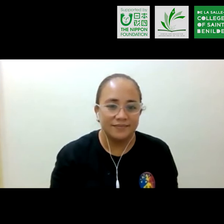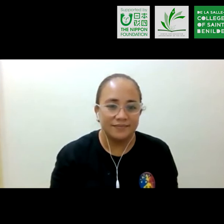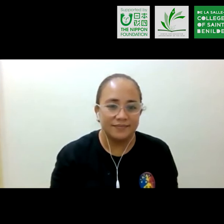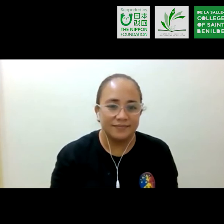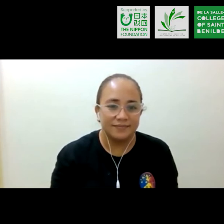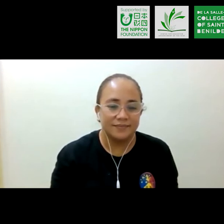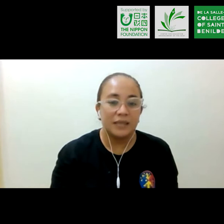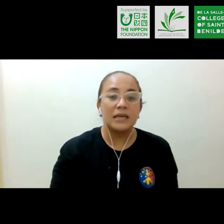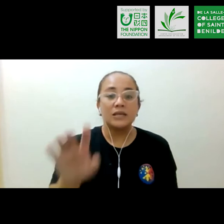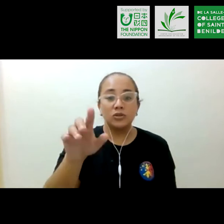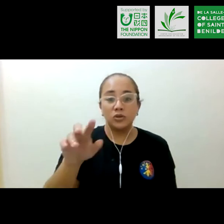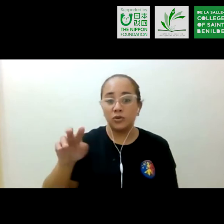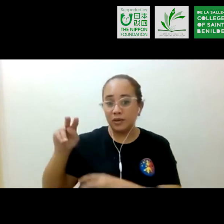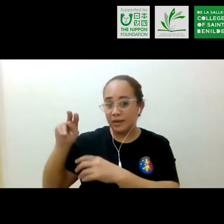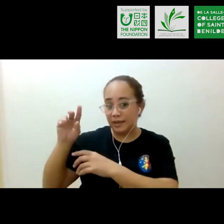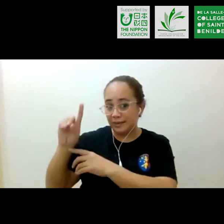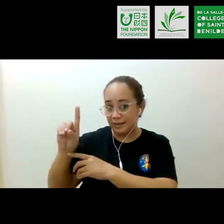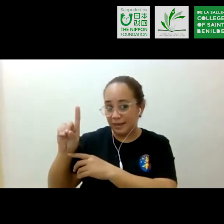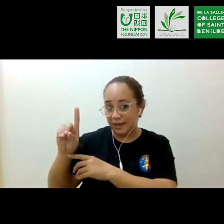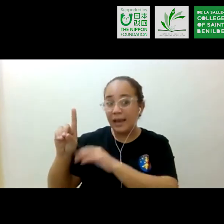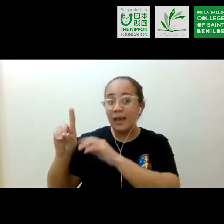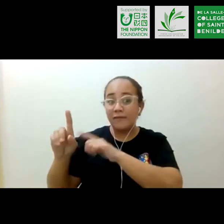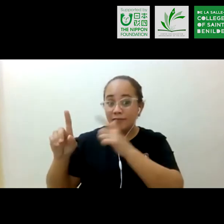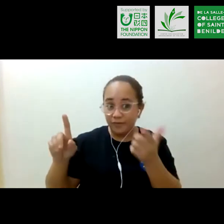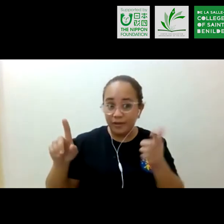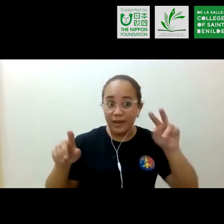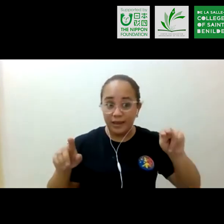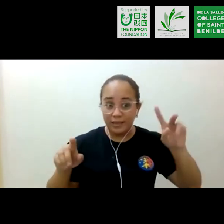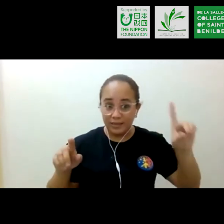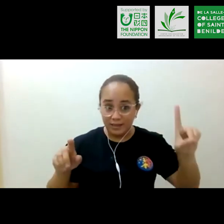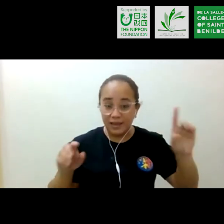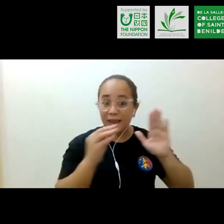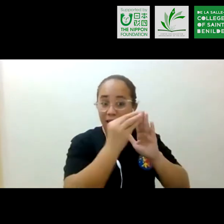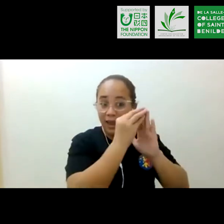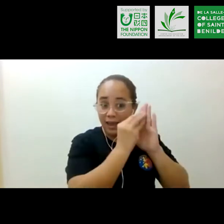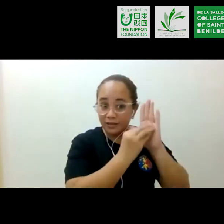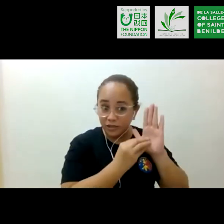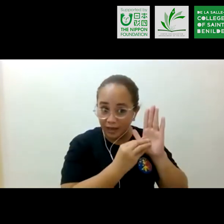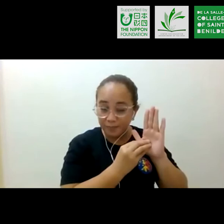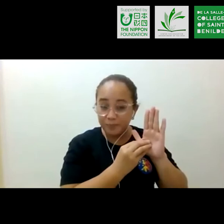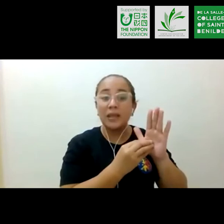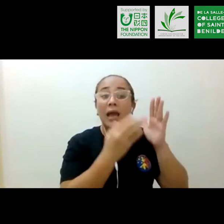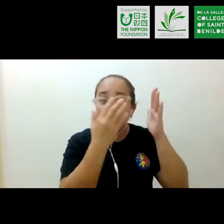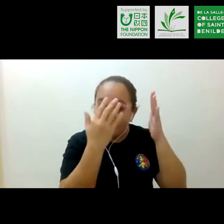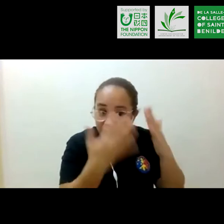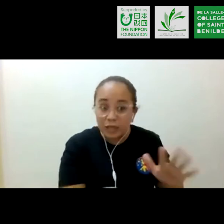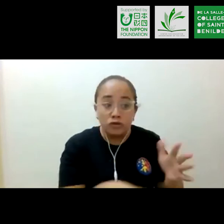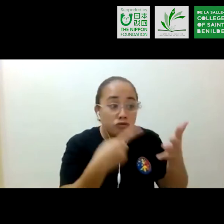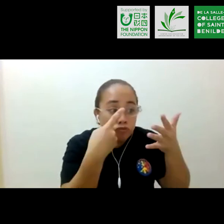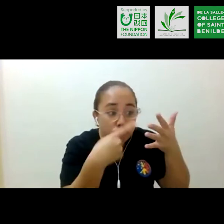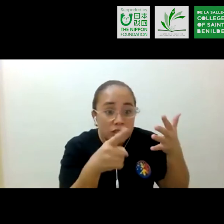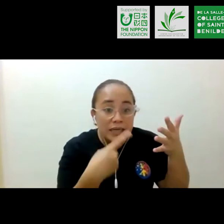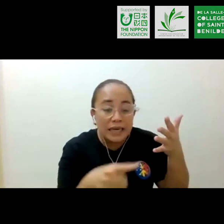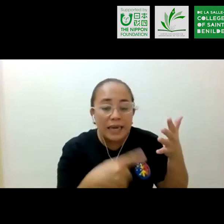you do the dominant hand and then the non-dominant hand shape. Then you look at the orientation of